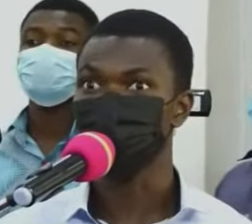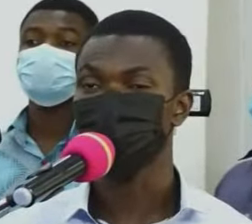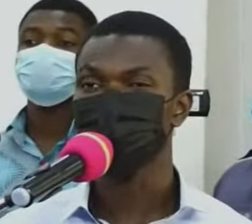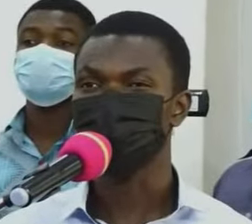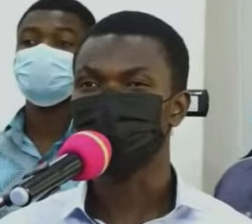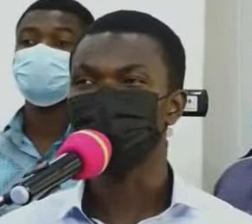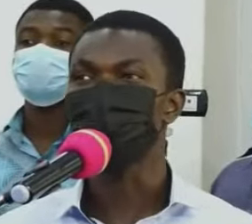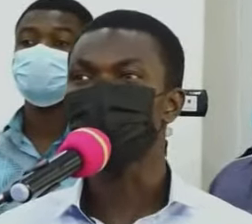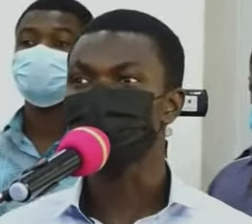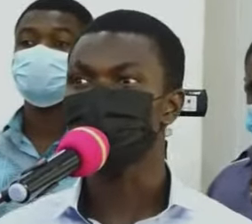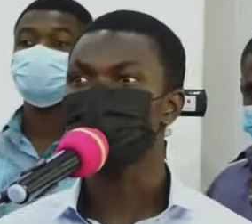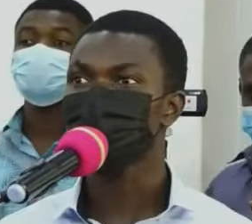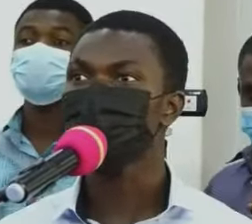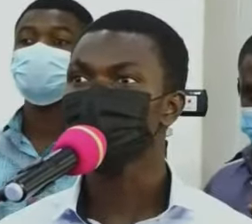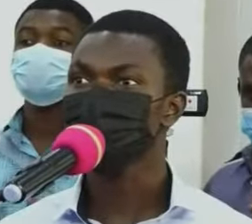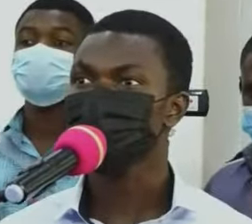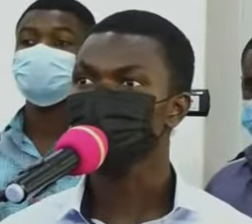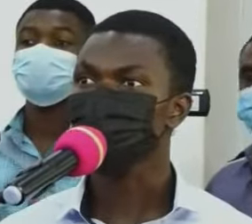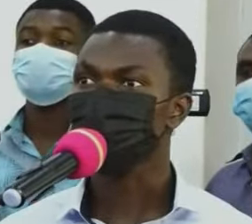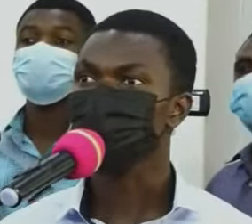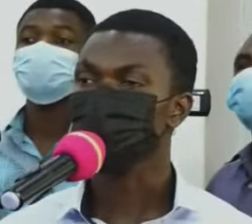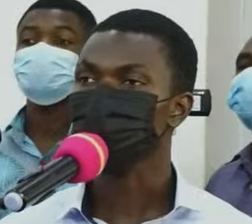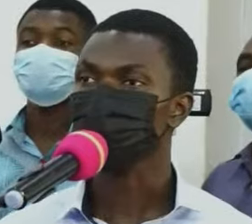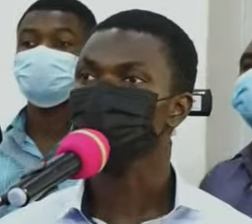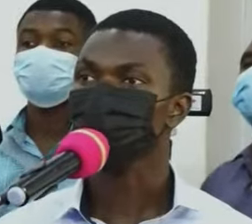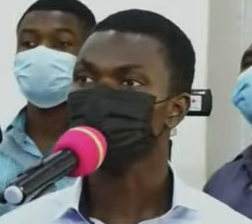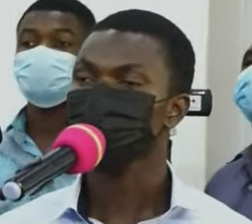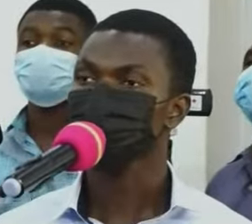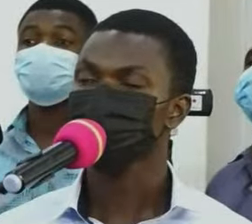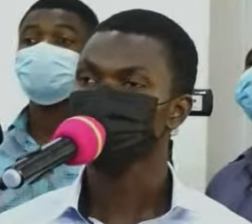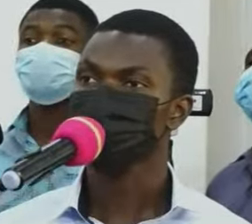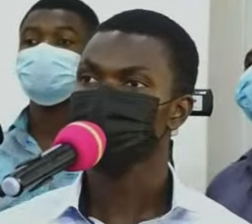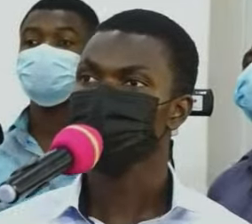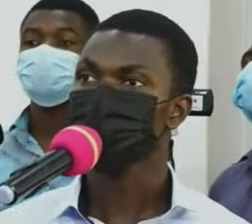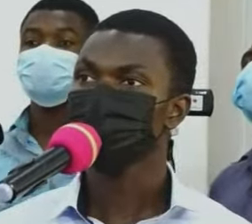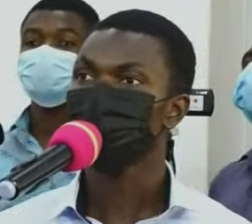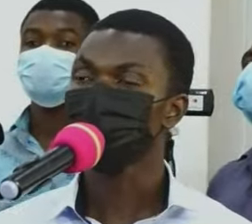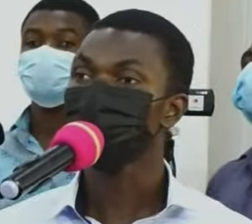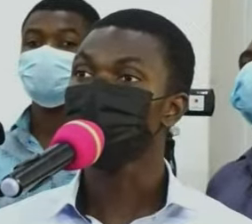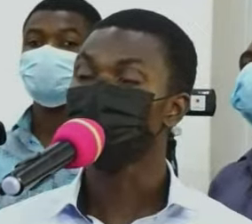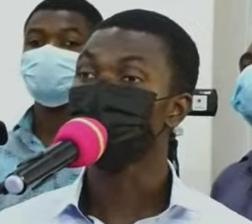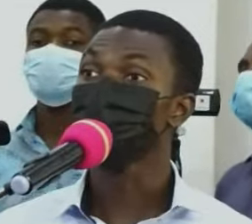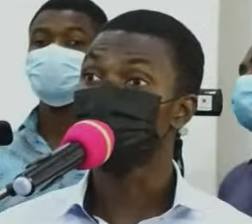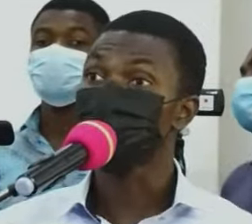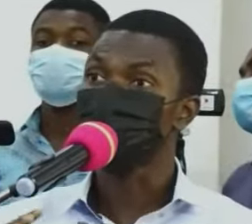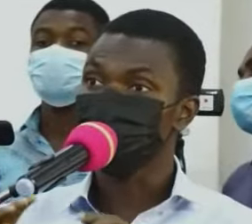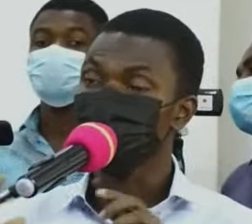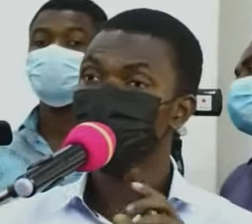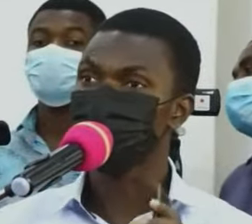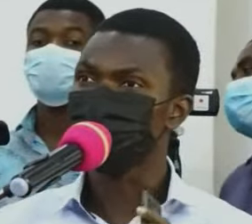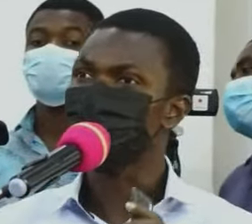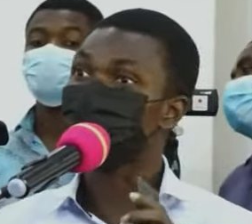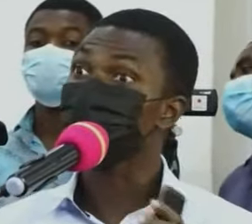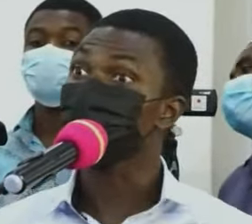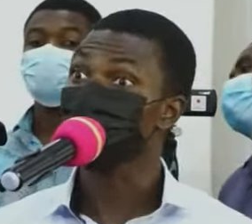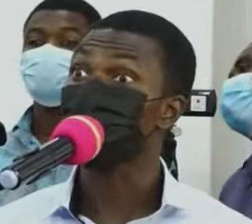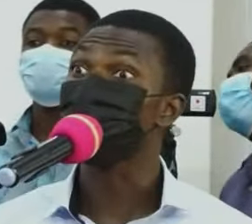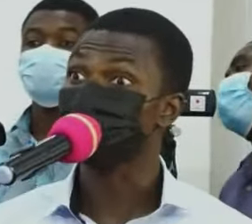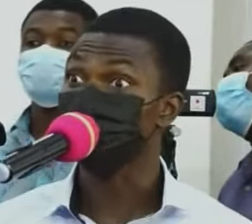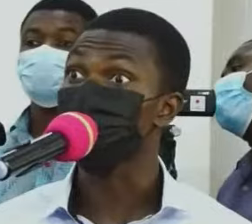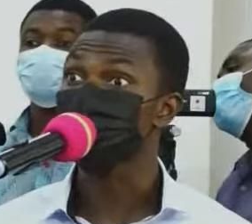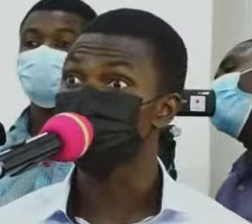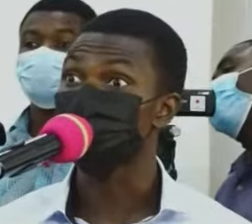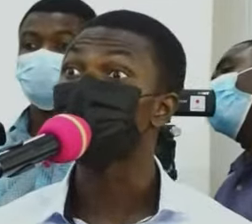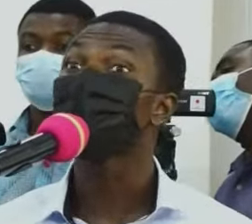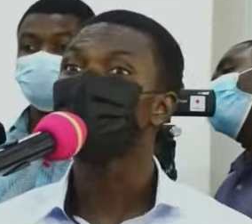pirates now? No, okay. Someone arrested be na no to me prosecute until some dom call Nigeria. But me per se the number of